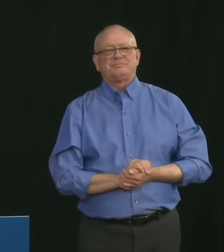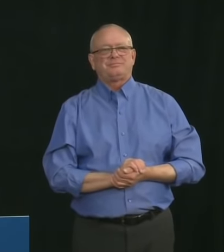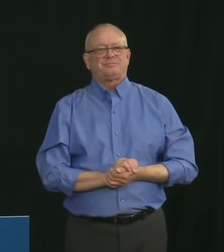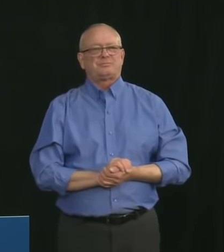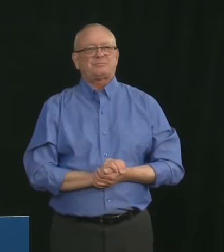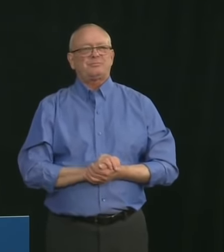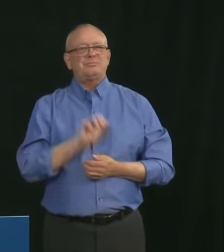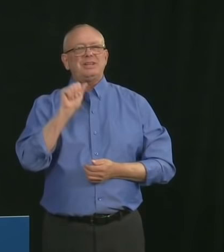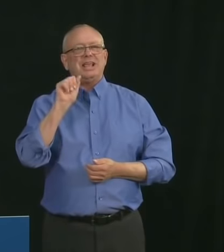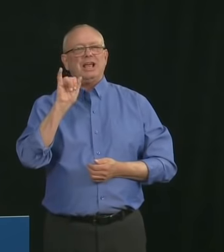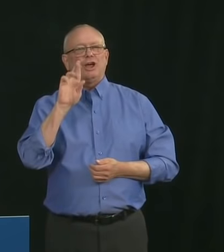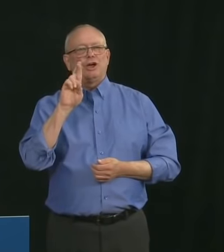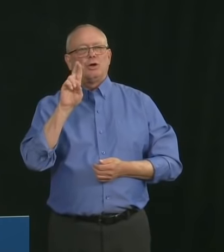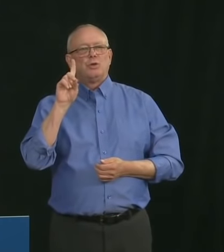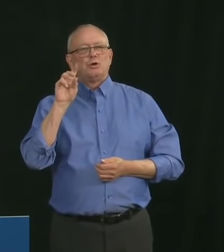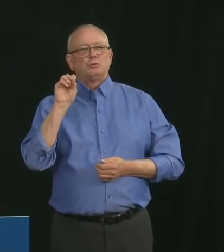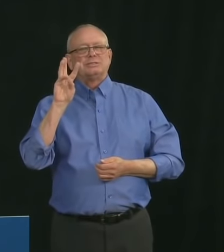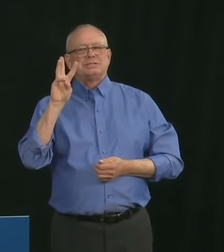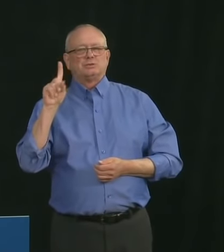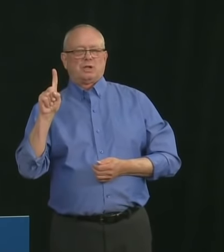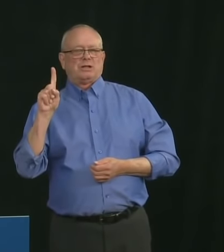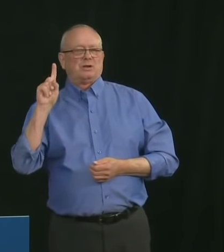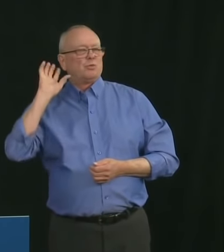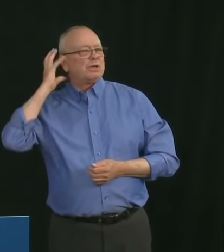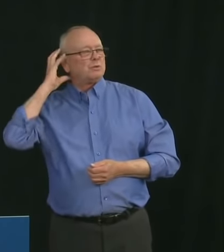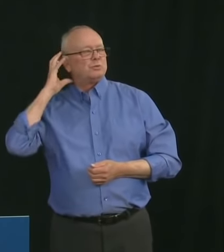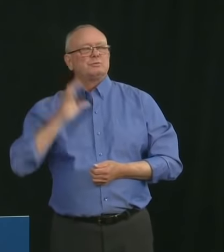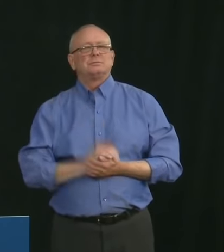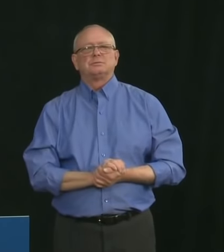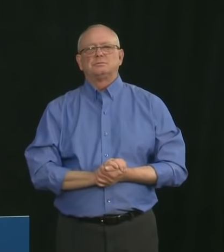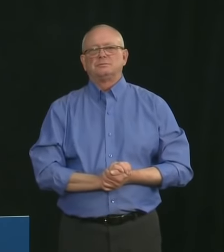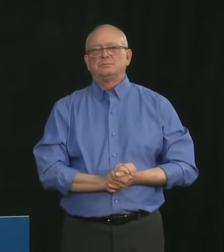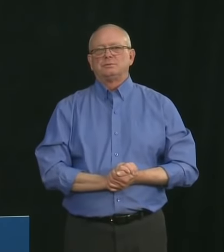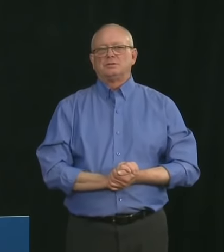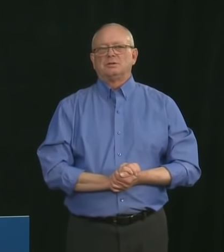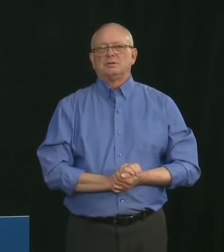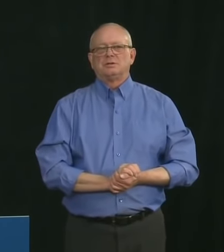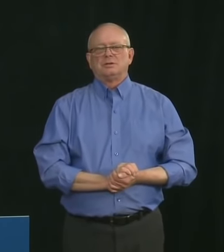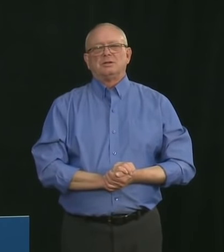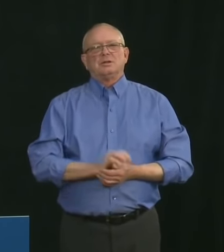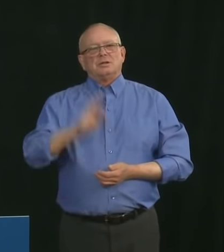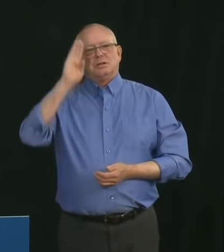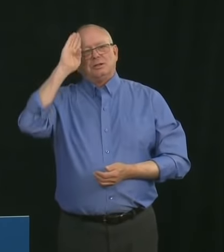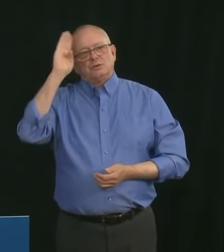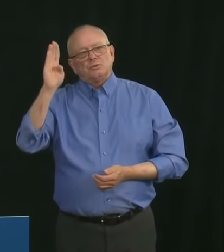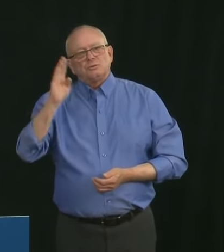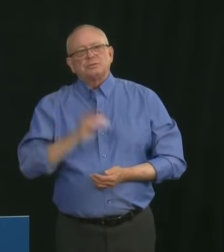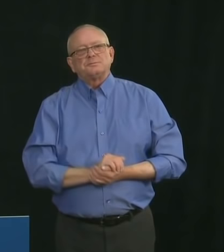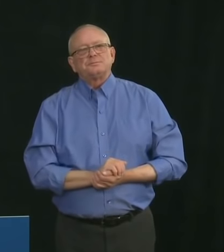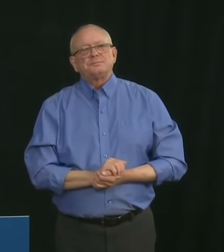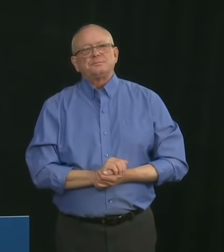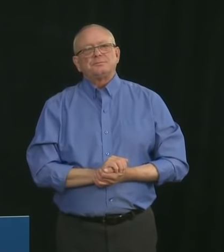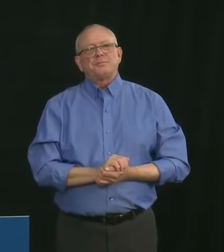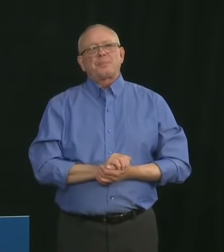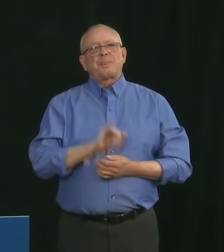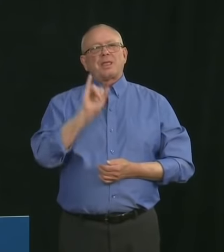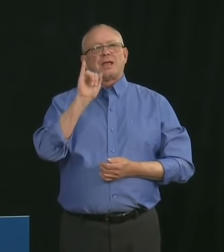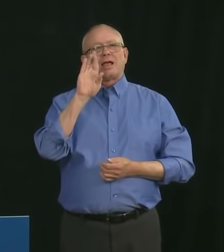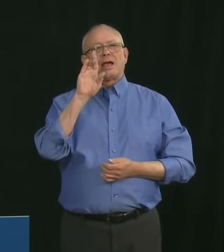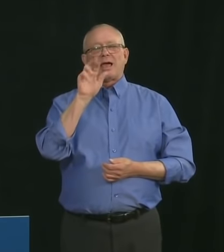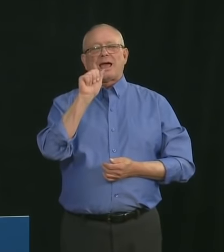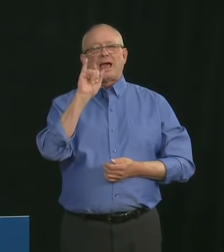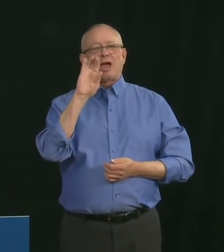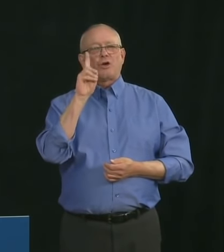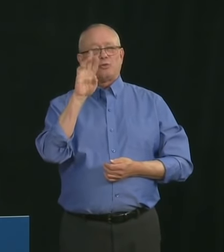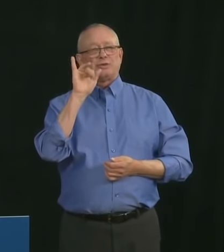Go ahead, Leanne. Hi, Dr. Hinshaw. Thanks for taking my question. The City of Airdrie continues to strongly discourage